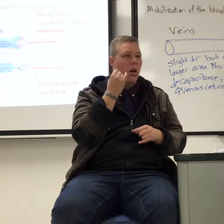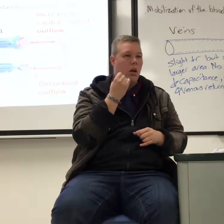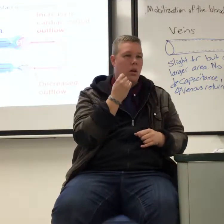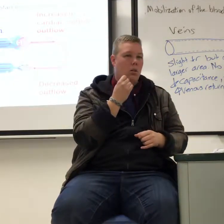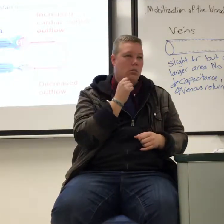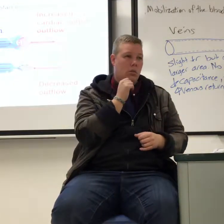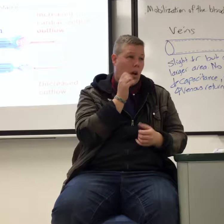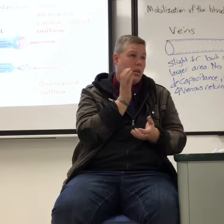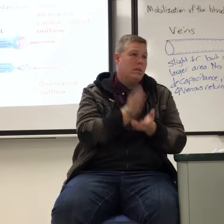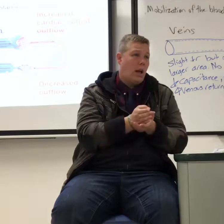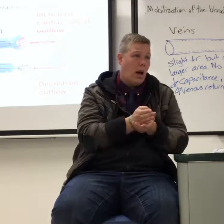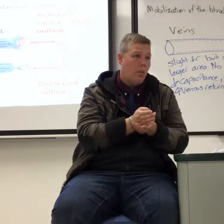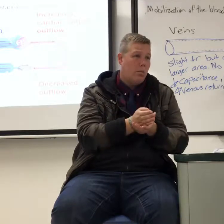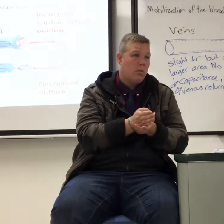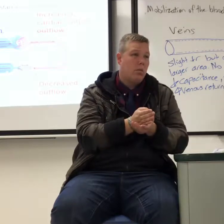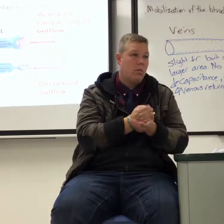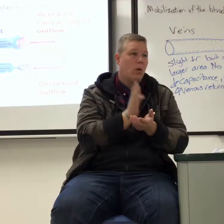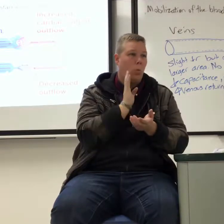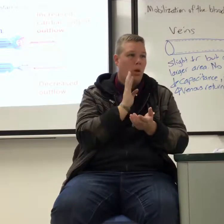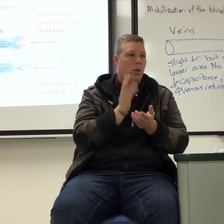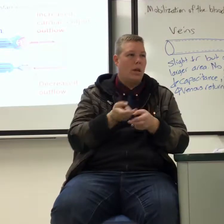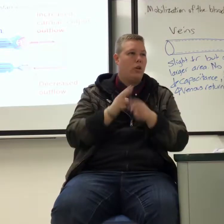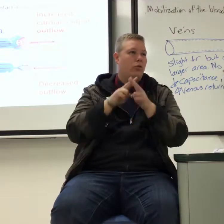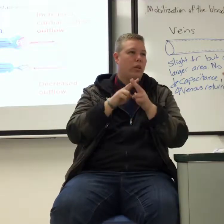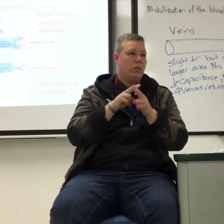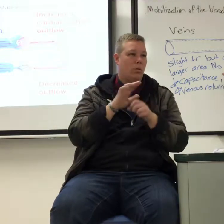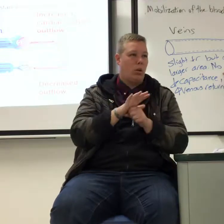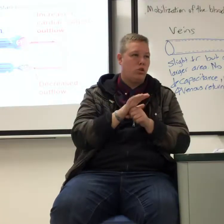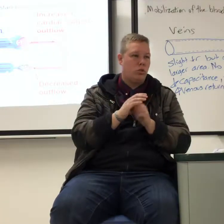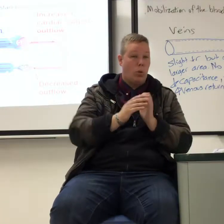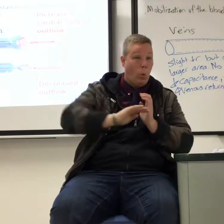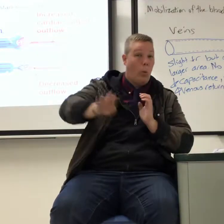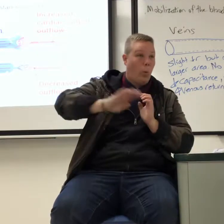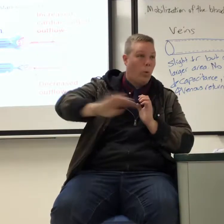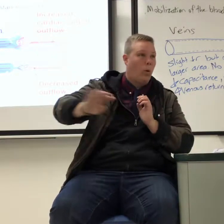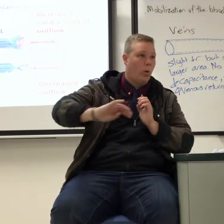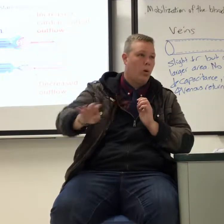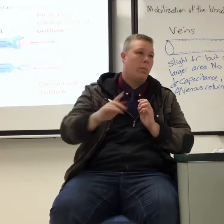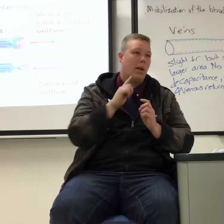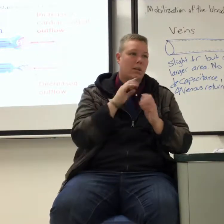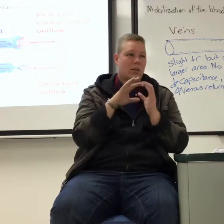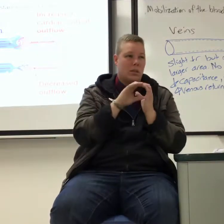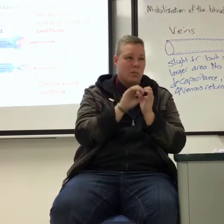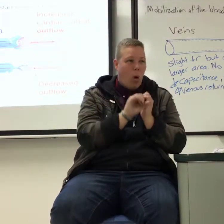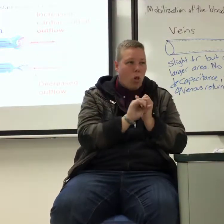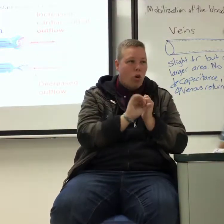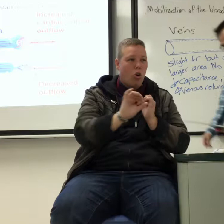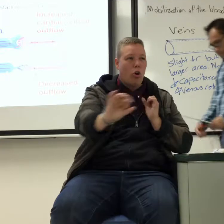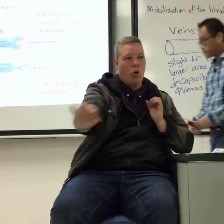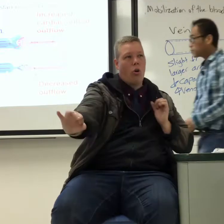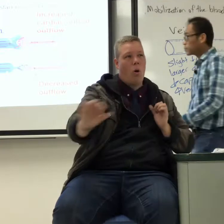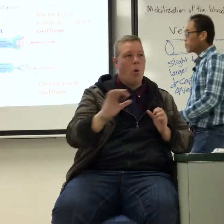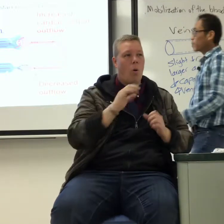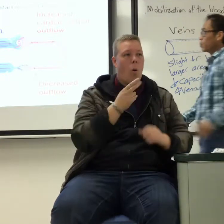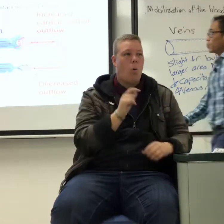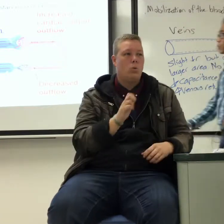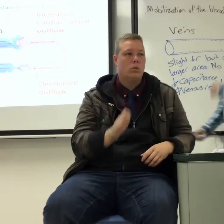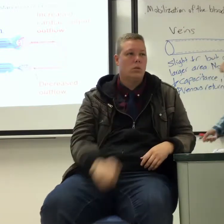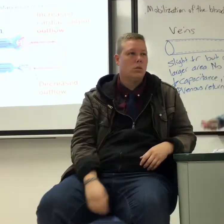right? If you have that visual in your mind. That's what's going on here. You're increasing the return to the heart.